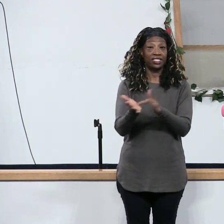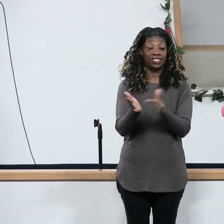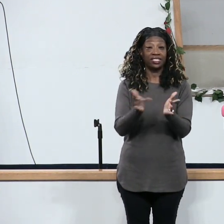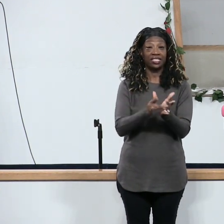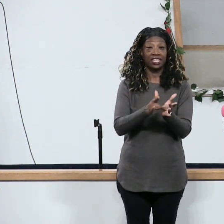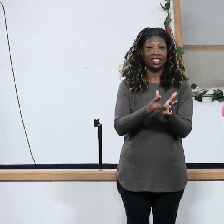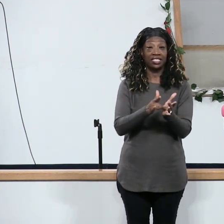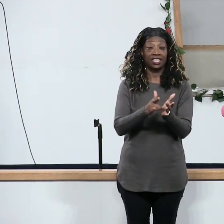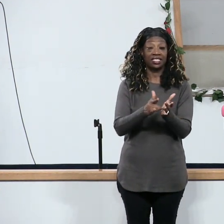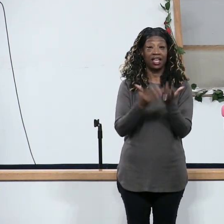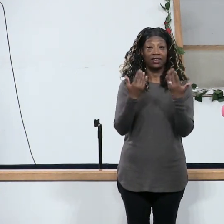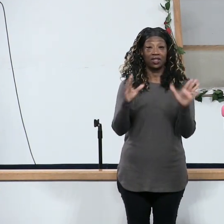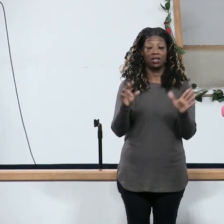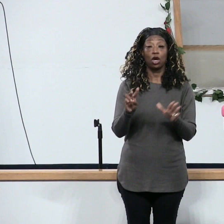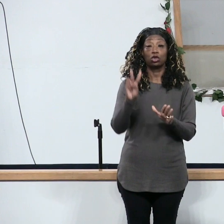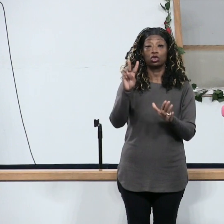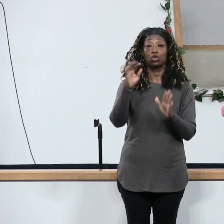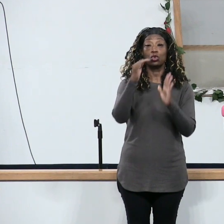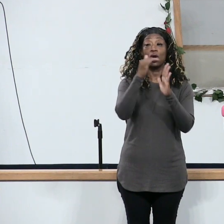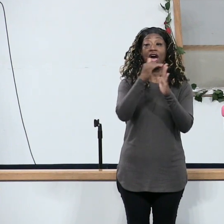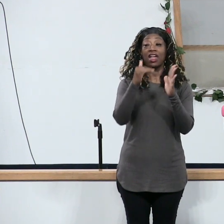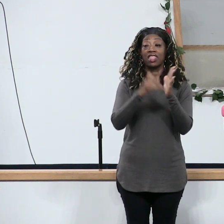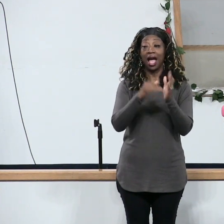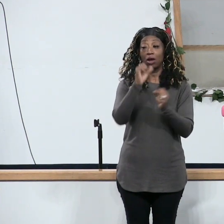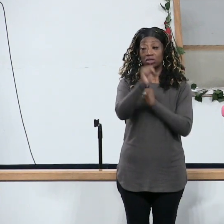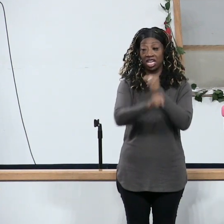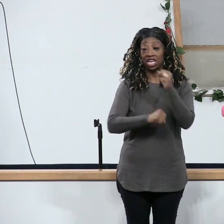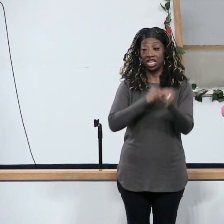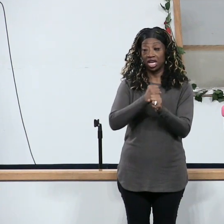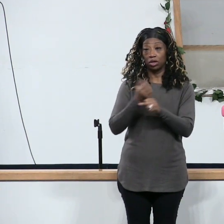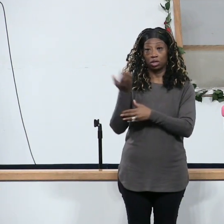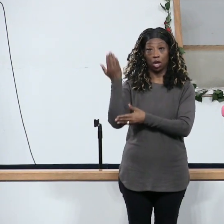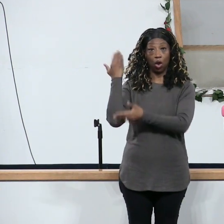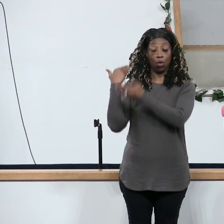did 2,000 years ago.